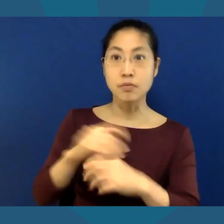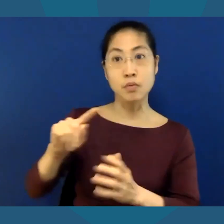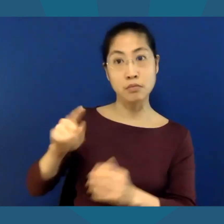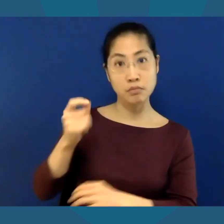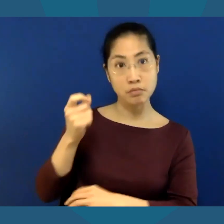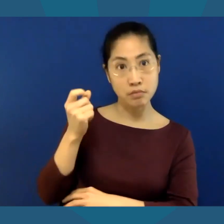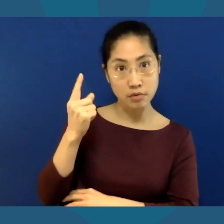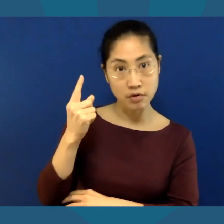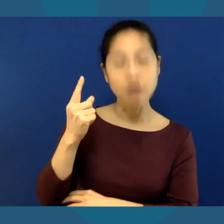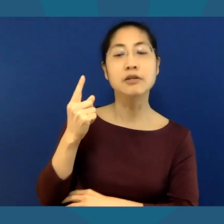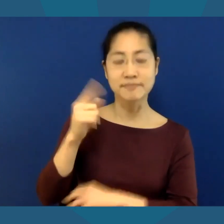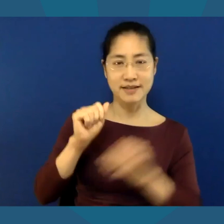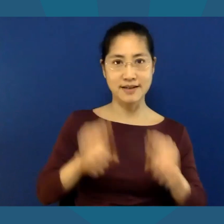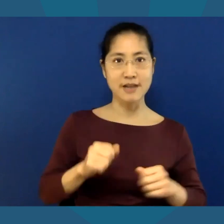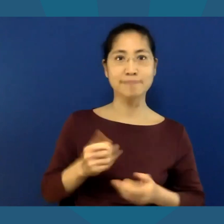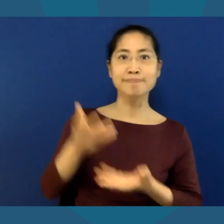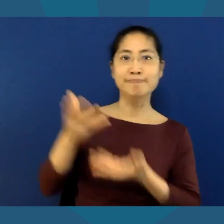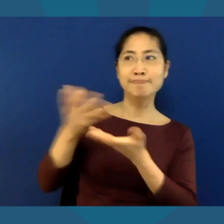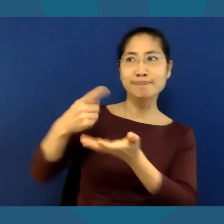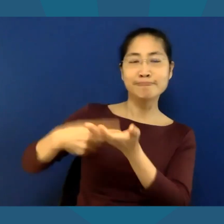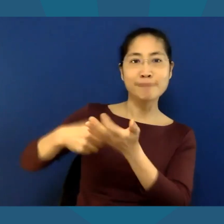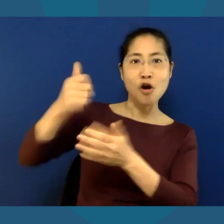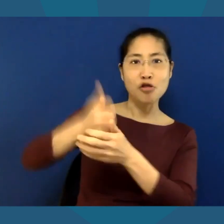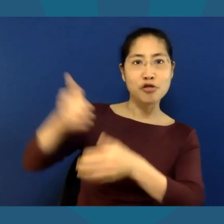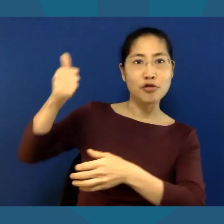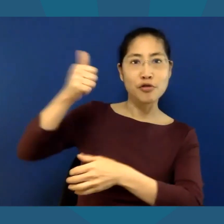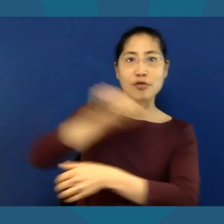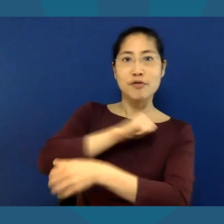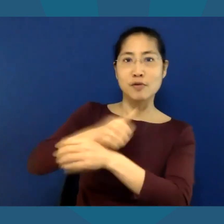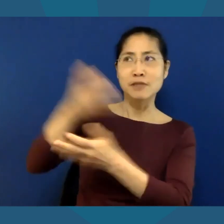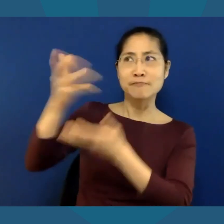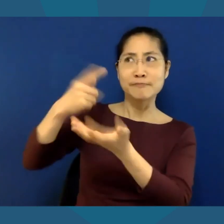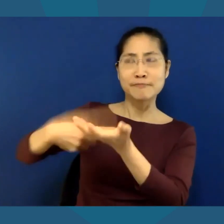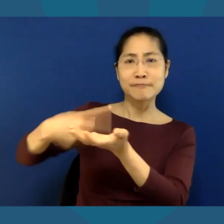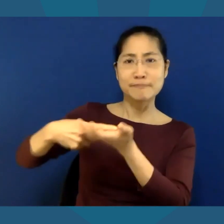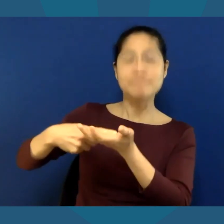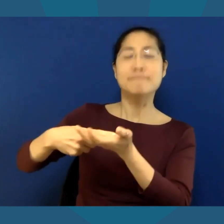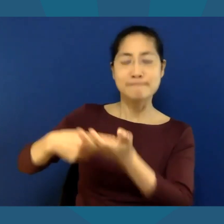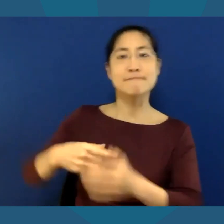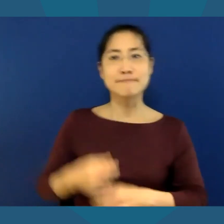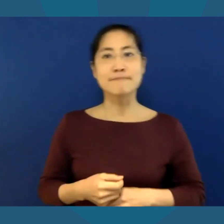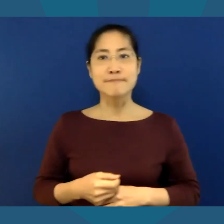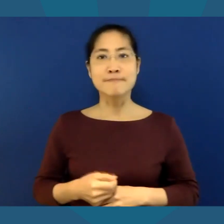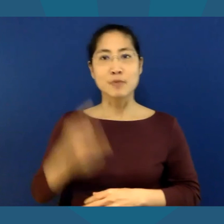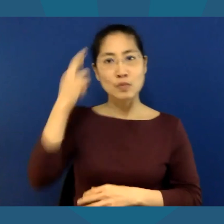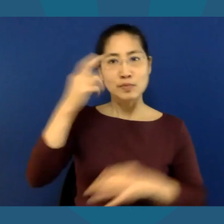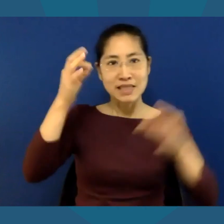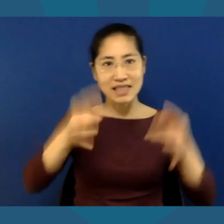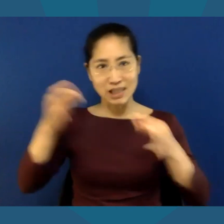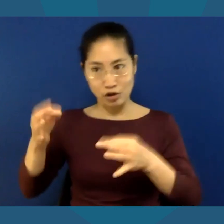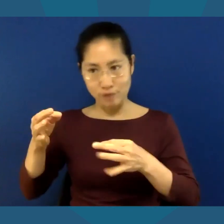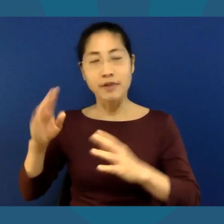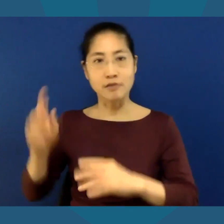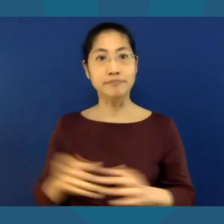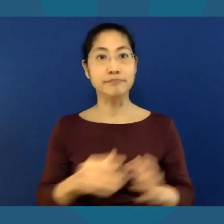with authority, make pragmatic decisions, and craft laws that